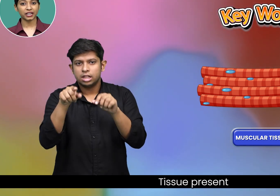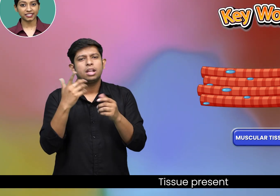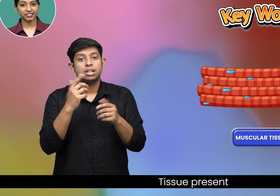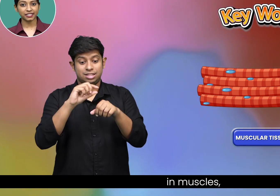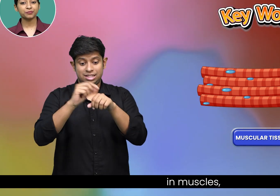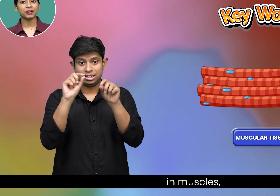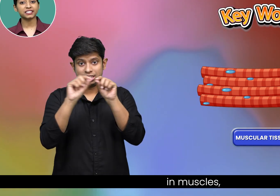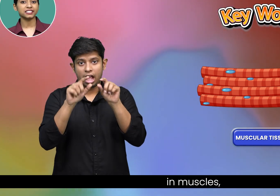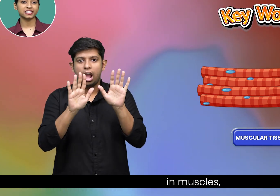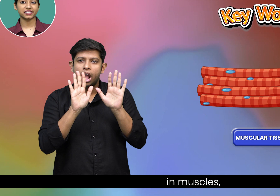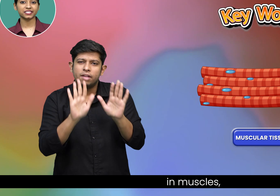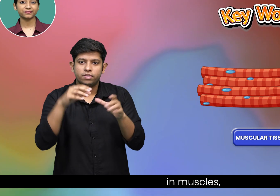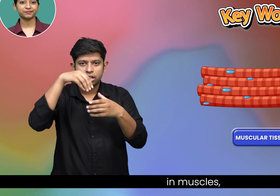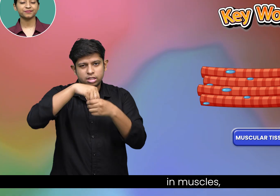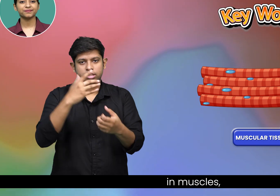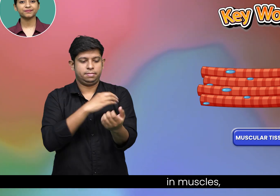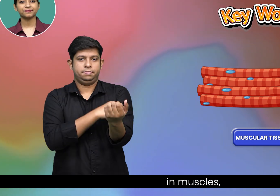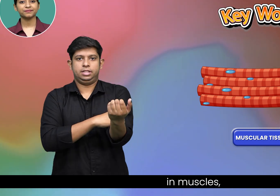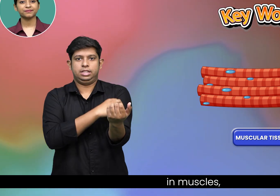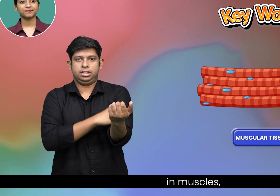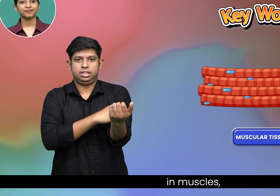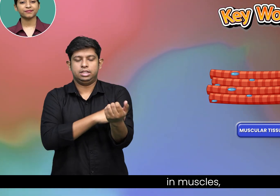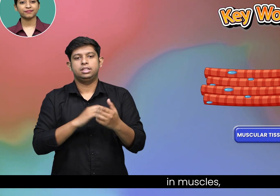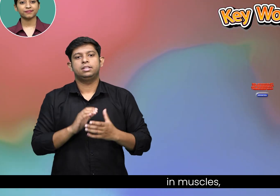tissue present in muscles.